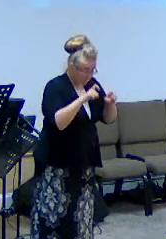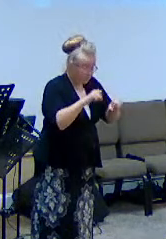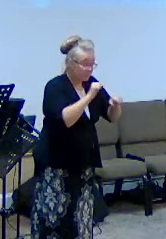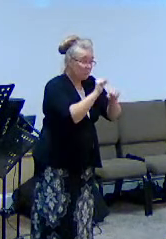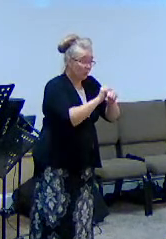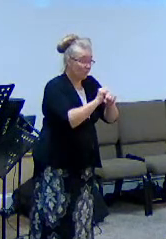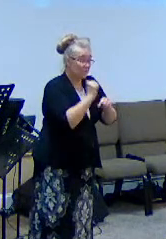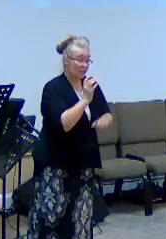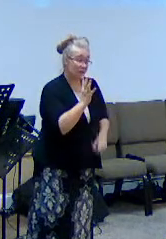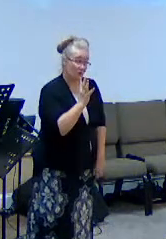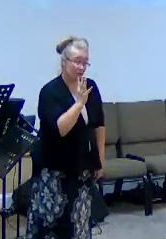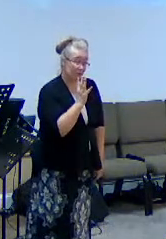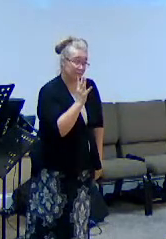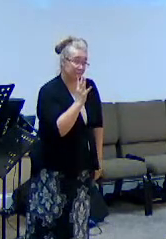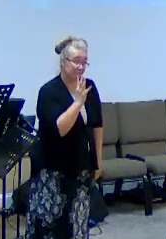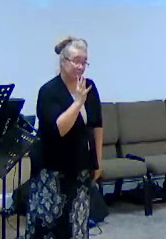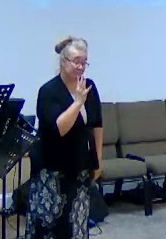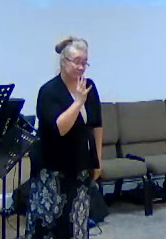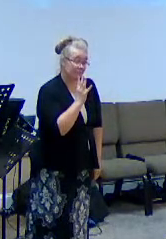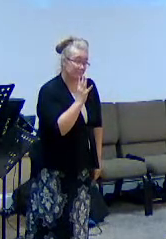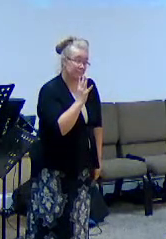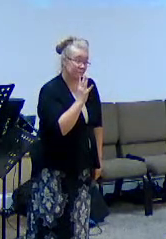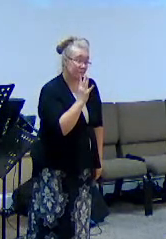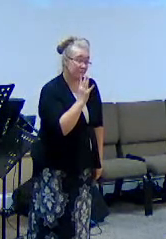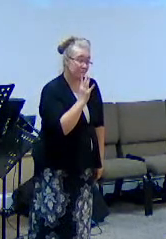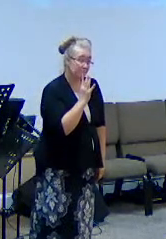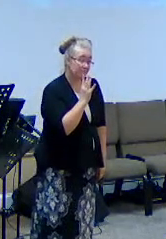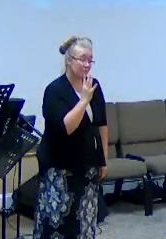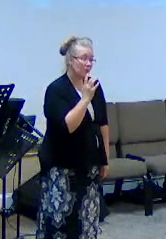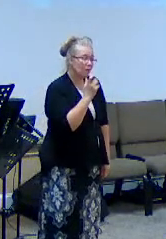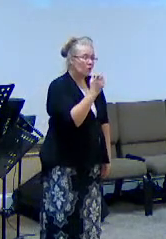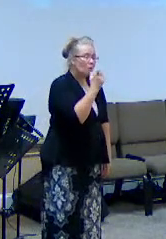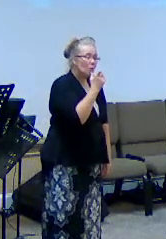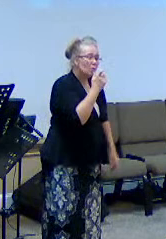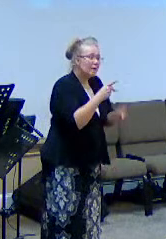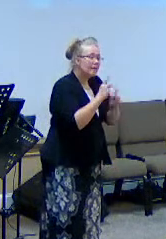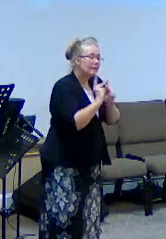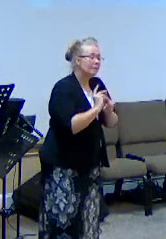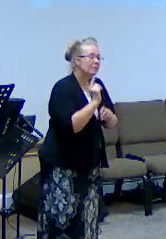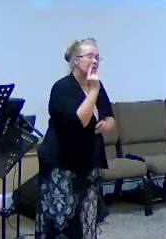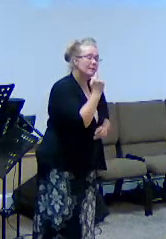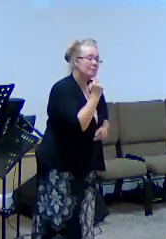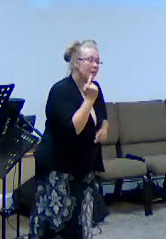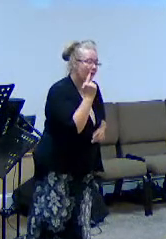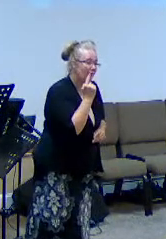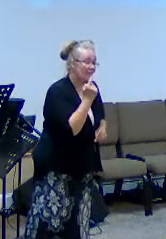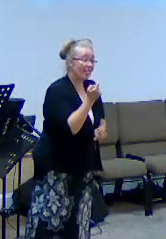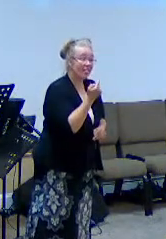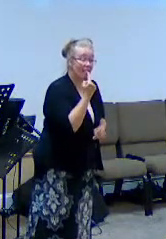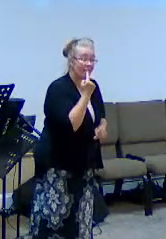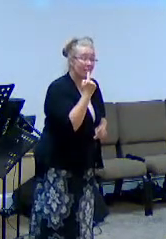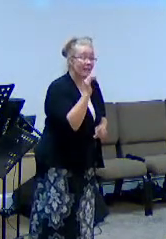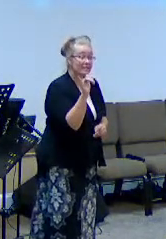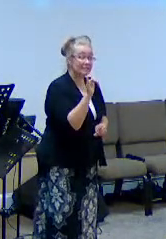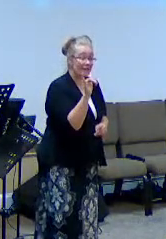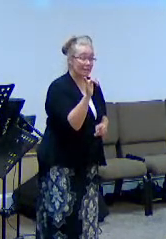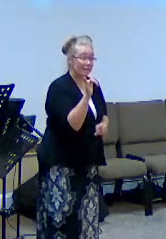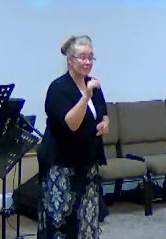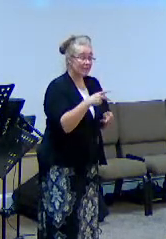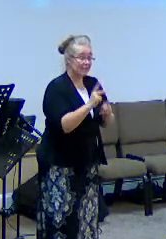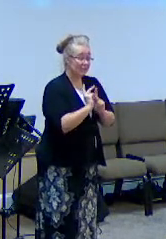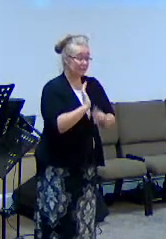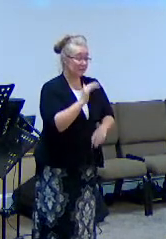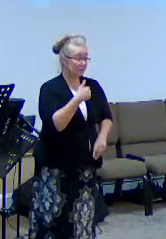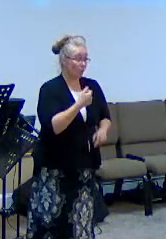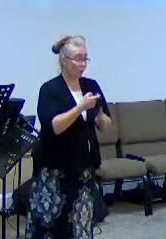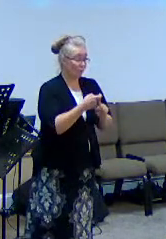talking, Proverbs 14:23. Whoso keepeth his mouth and his tongue keepeth his soul